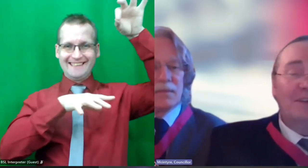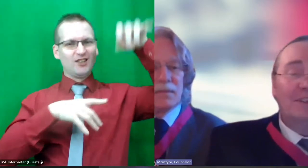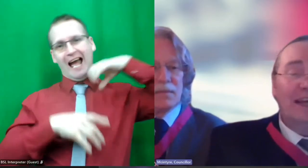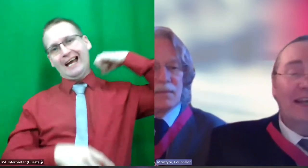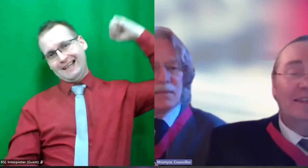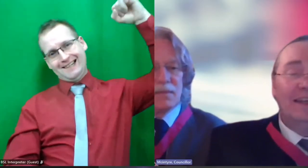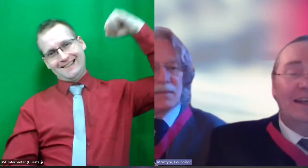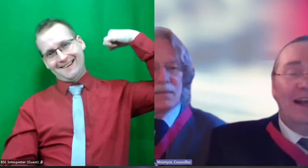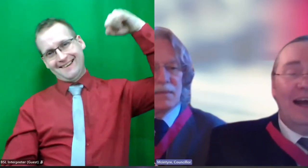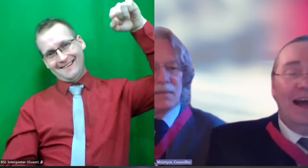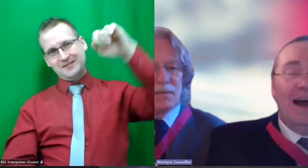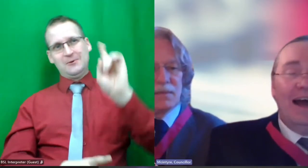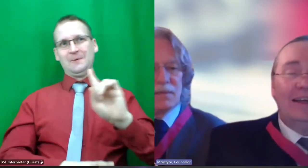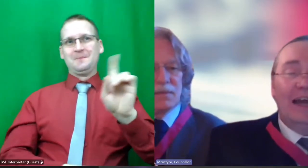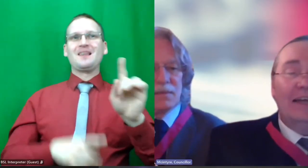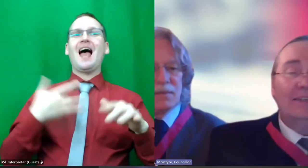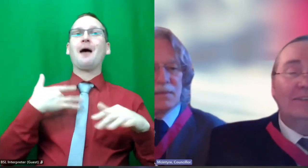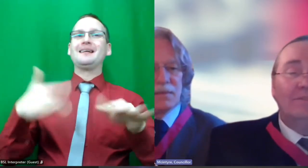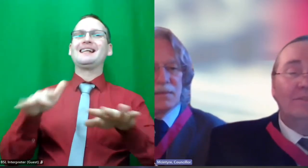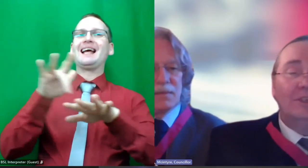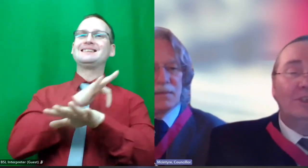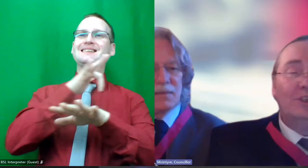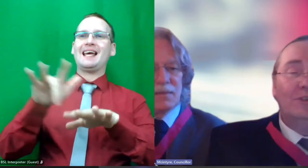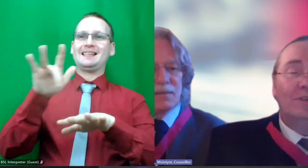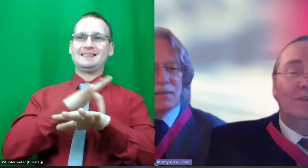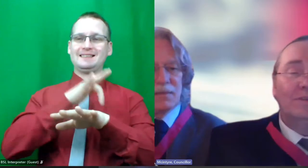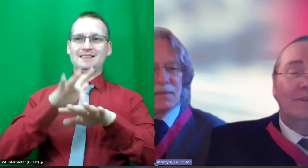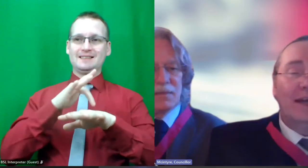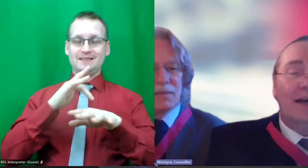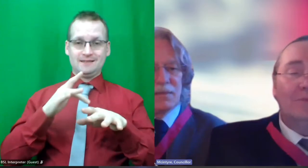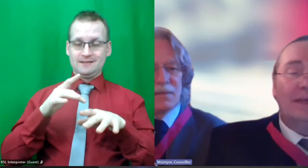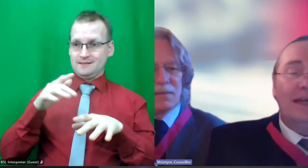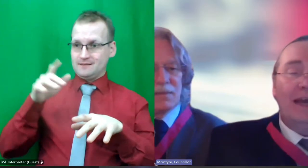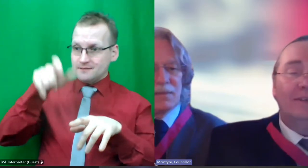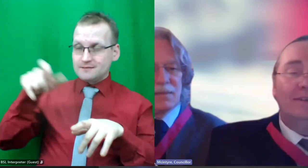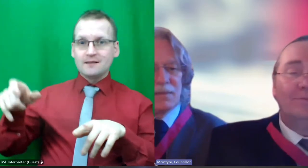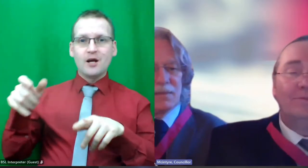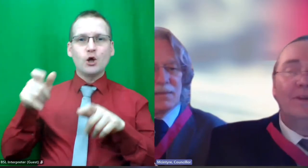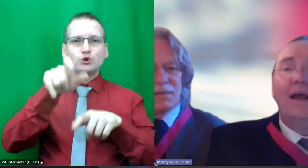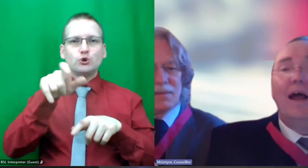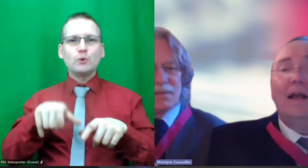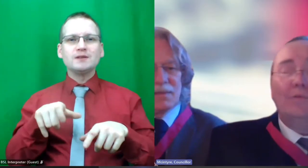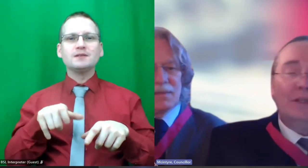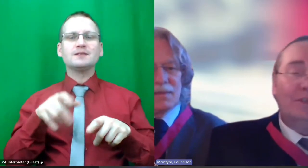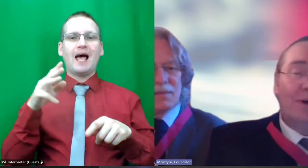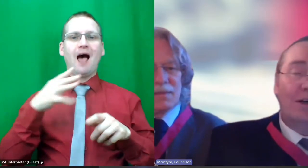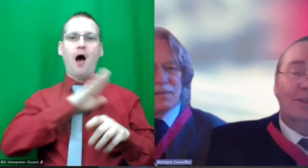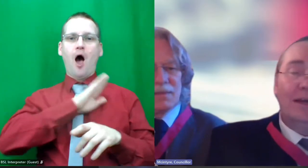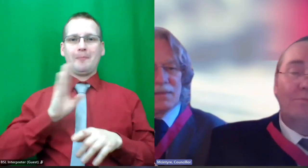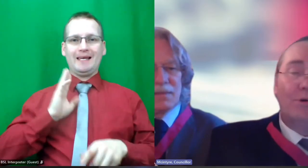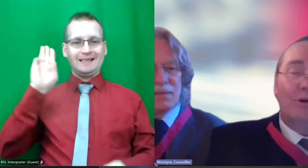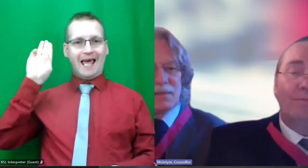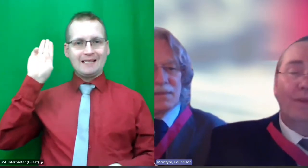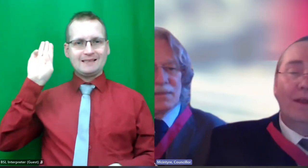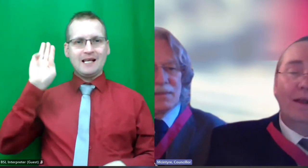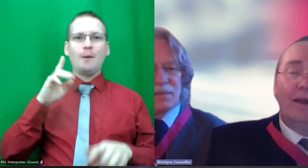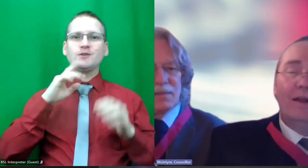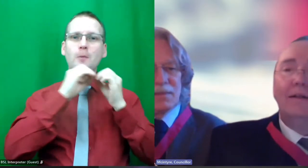I've entertained guides, students, and army cadets. And I went to Barton